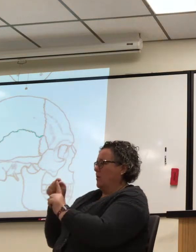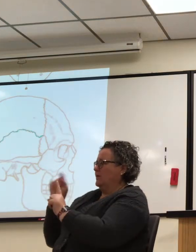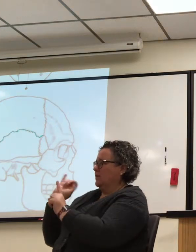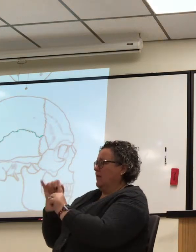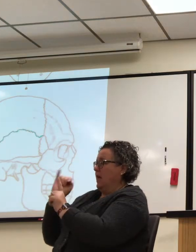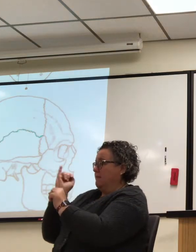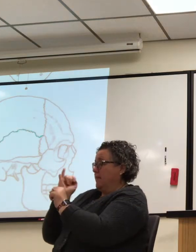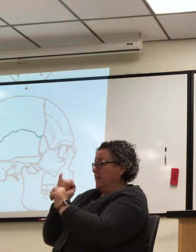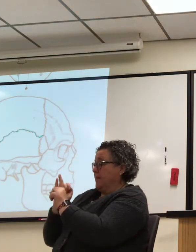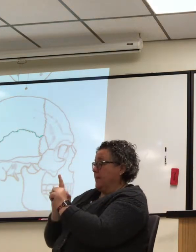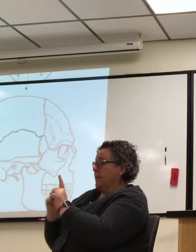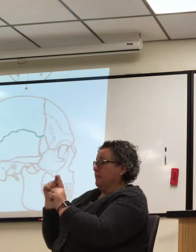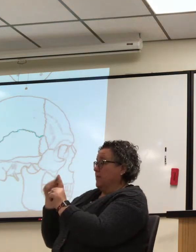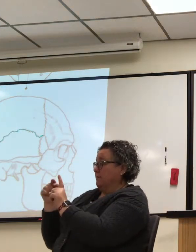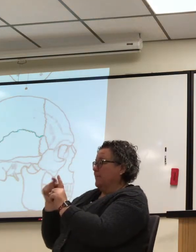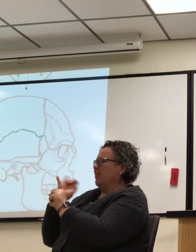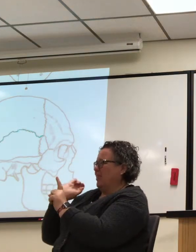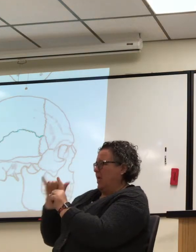suture. Okay.